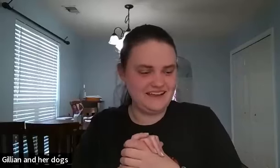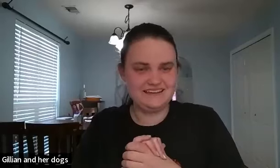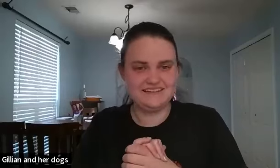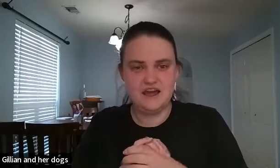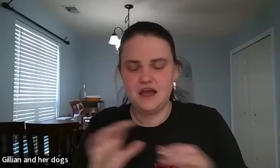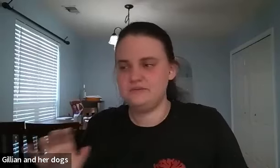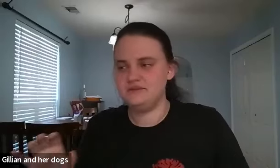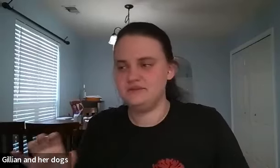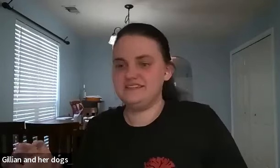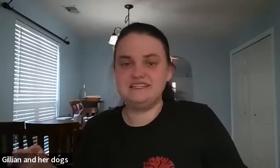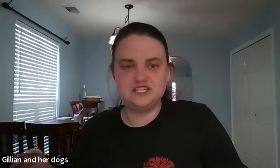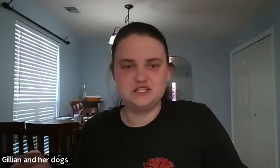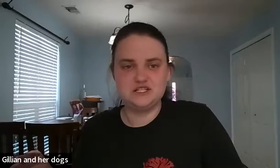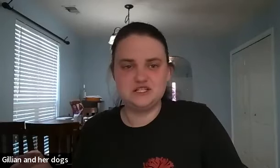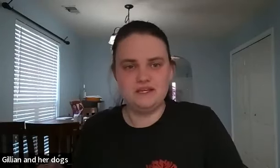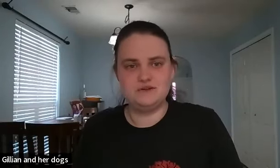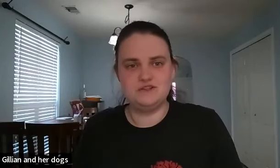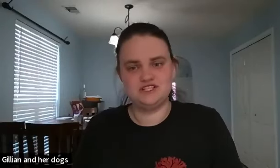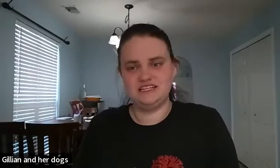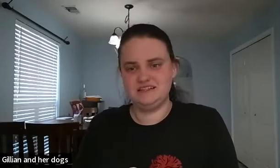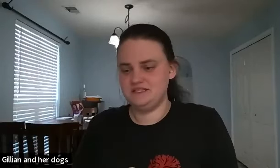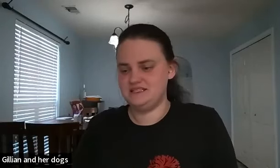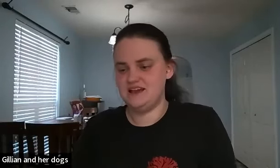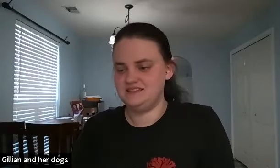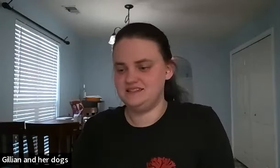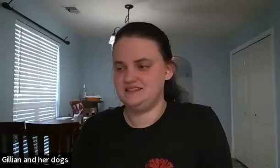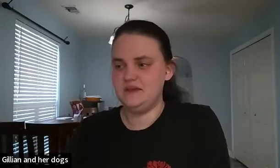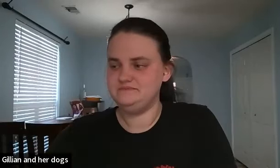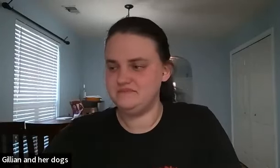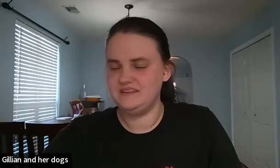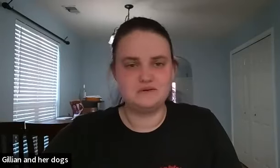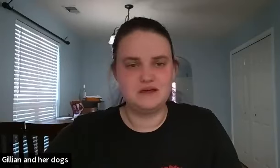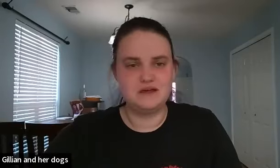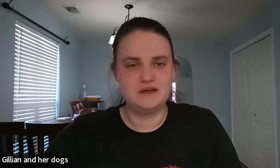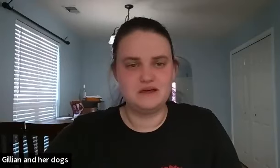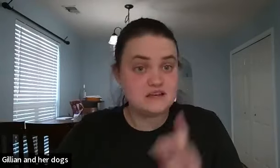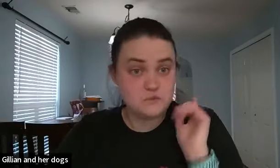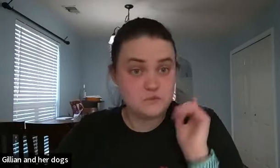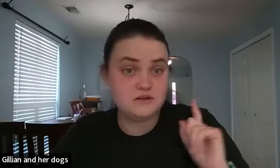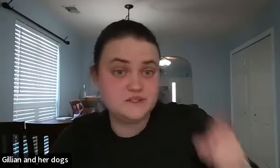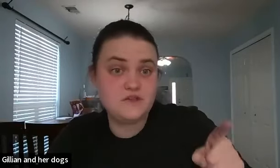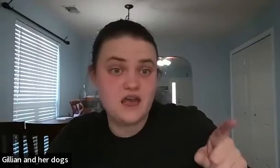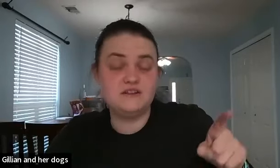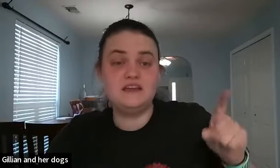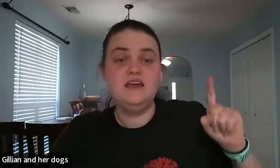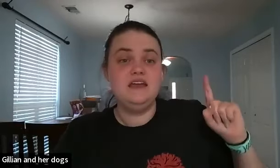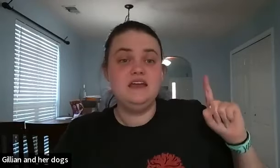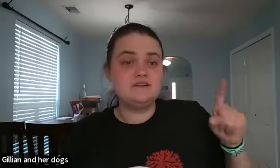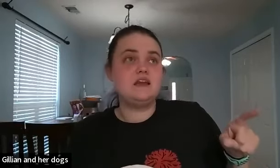like, almost like the teachable moments where there's just like different signs that come in. That's why I like, and you guys are welcome to do that. You're like, even if it's